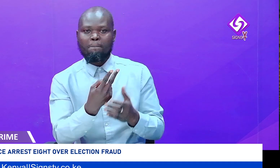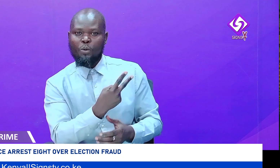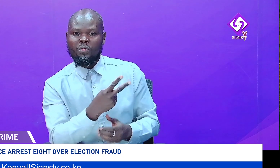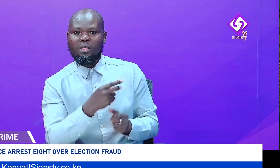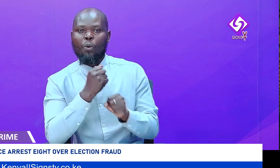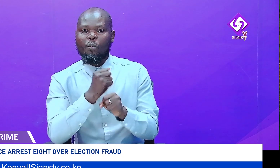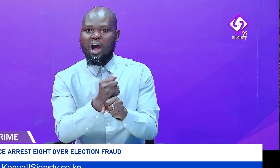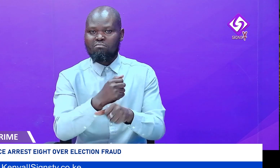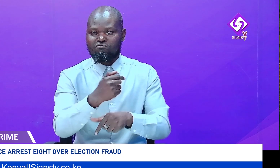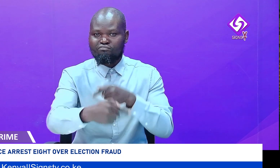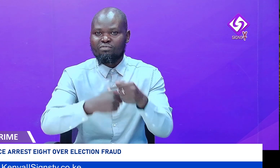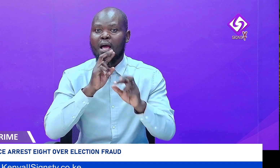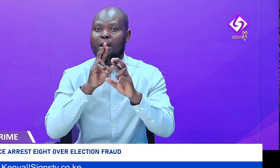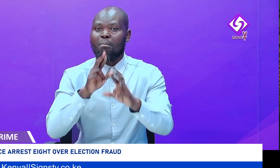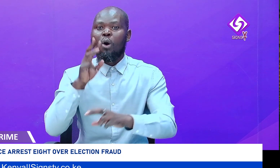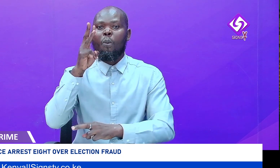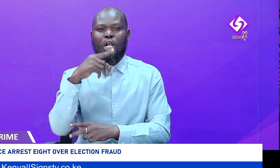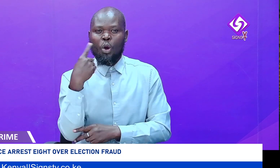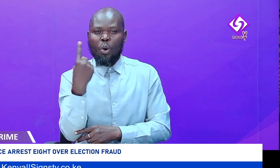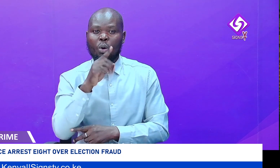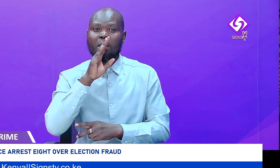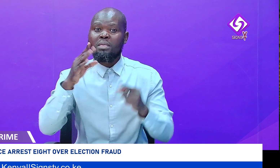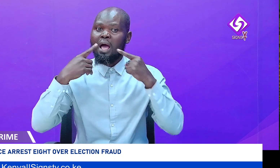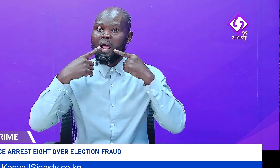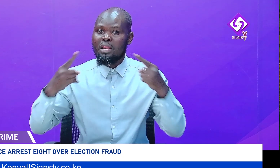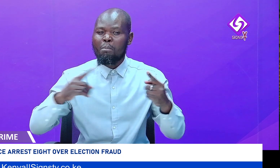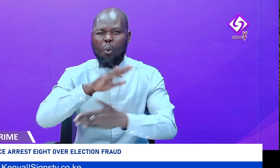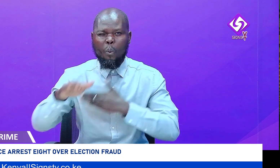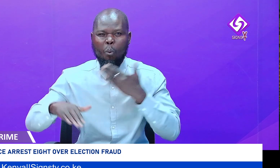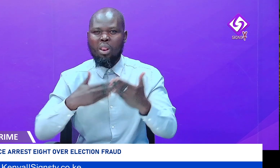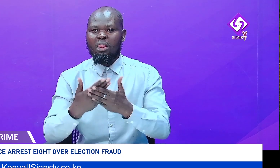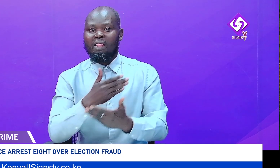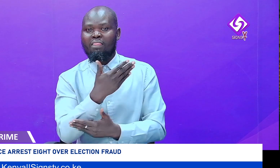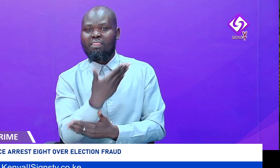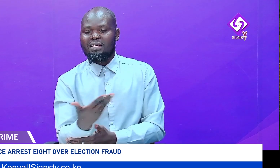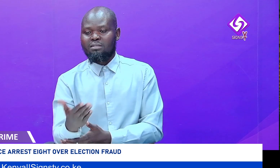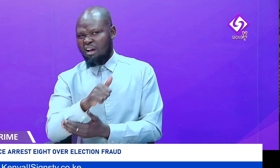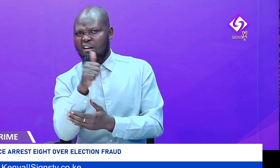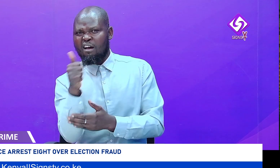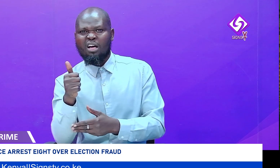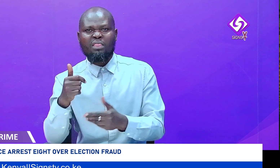Saturday. Chakwera's Malawi's Congress Party has already logged a